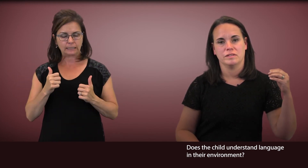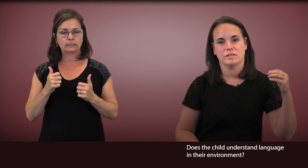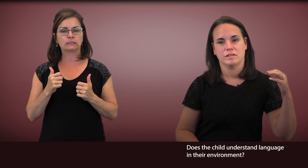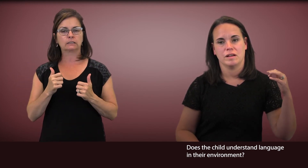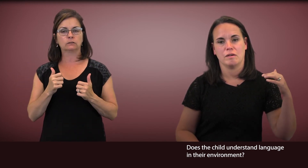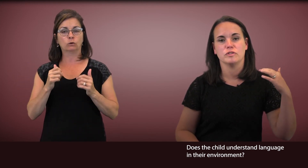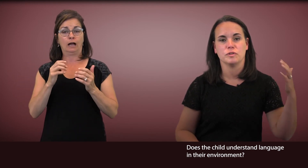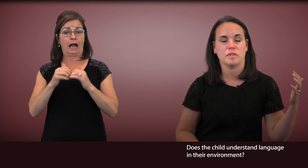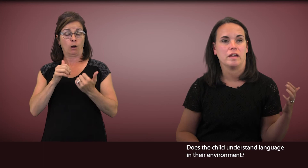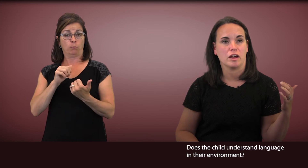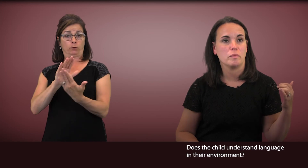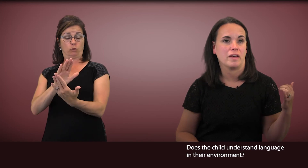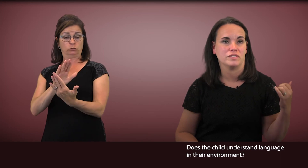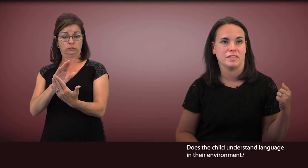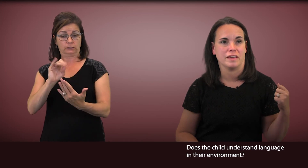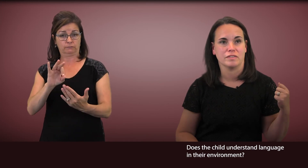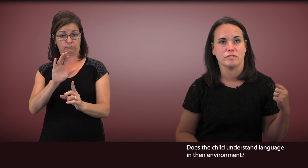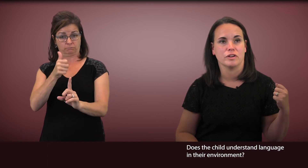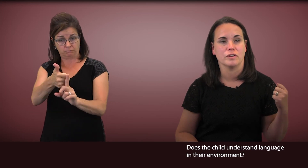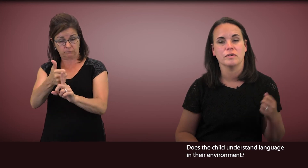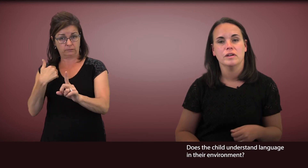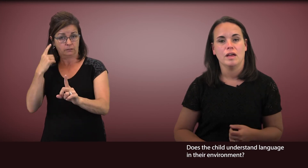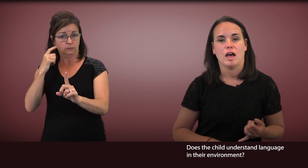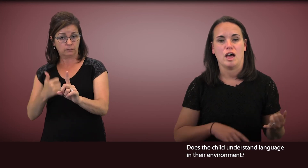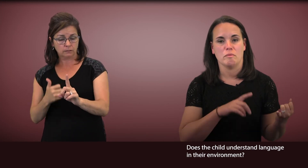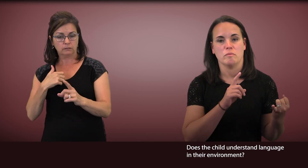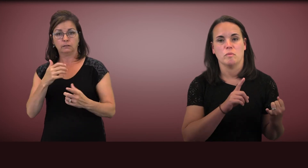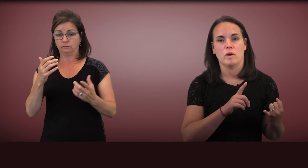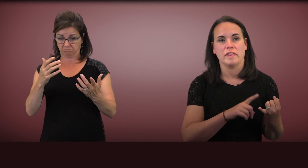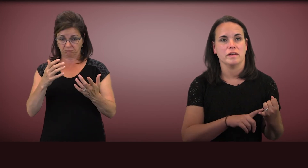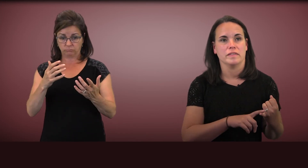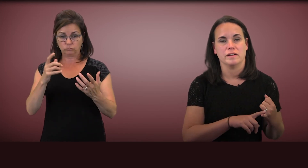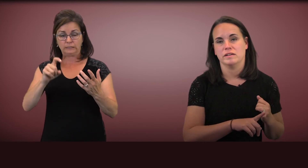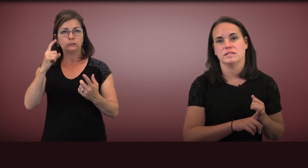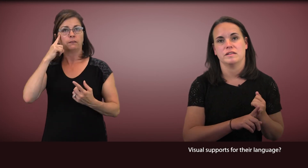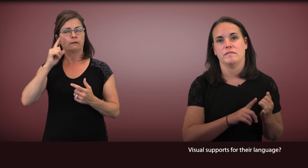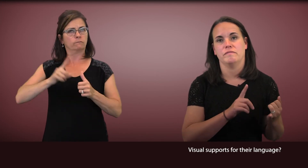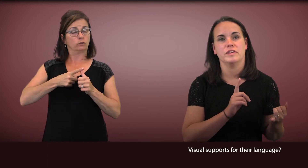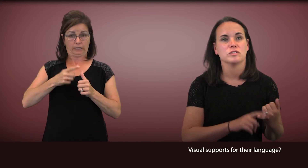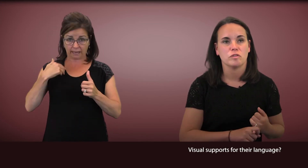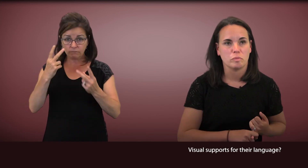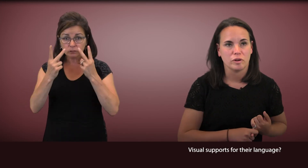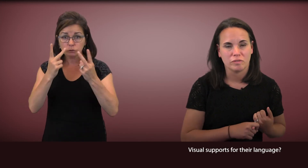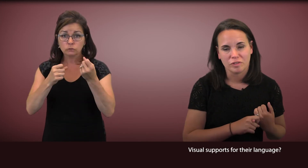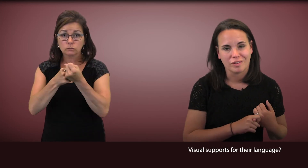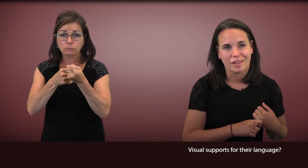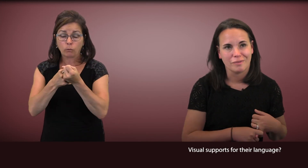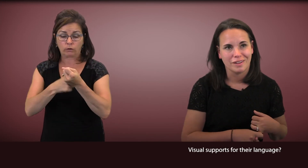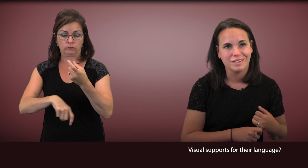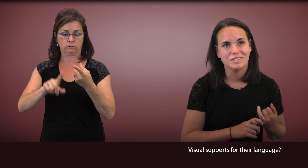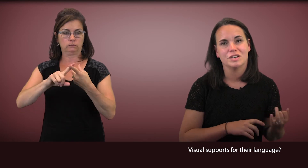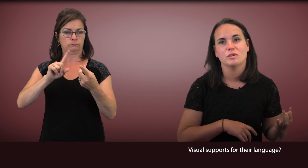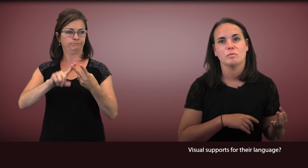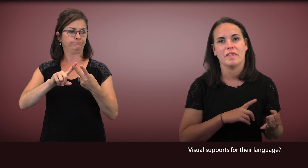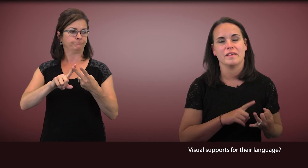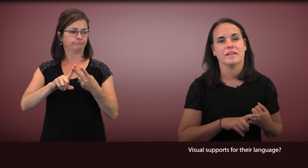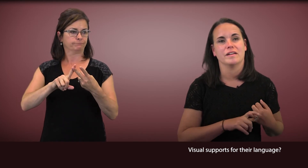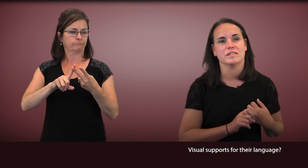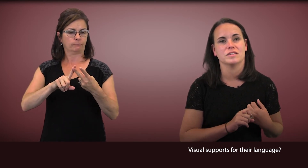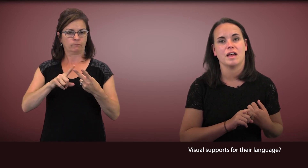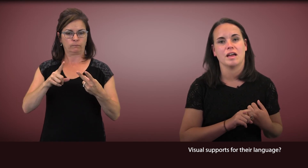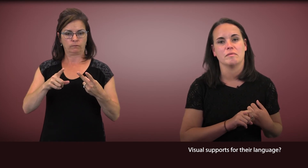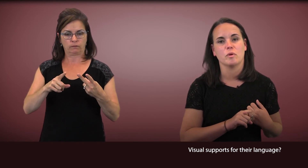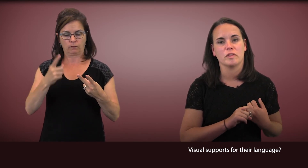of reduced hearing, we have to think through whether there's visual supports for their language,